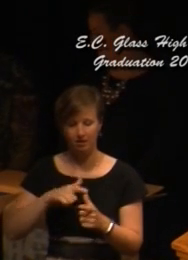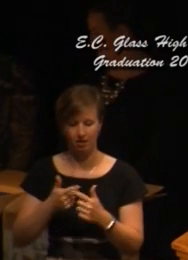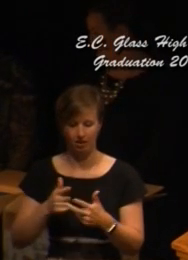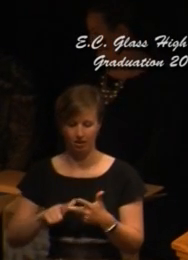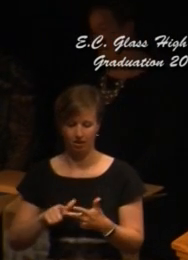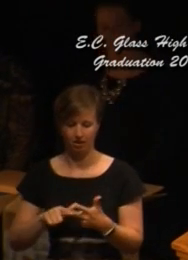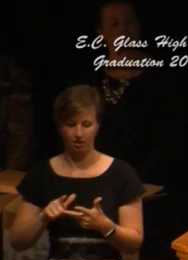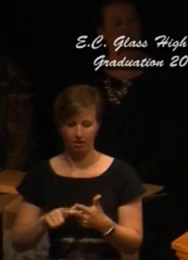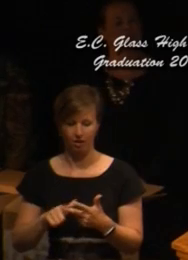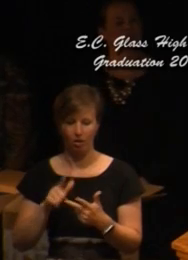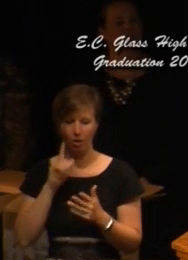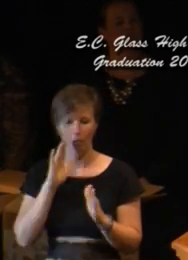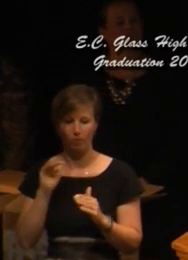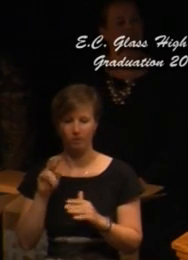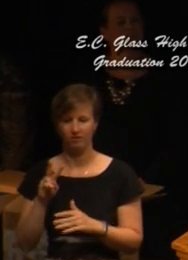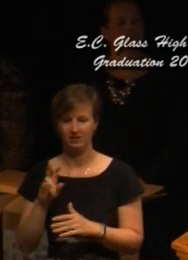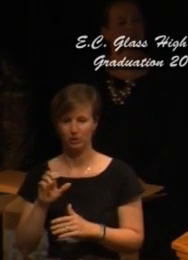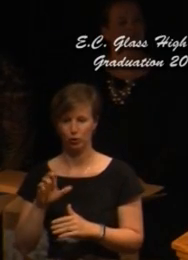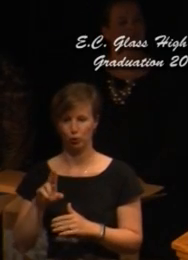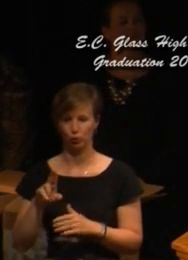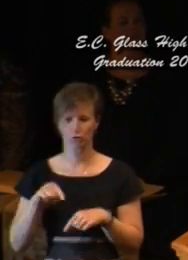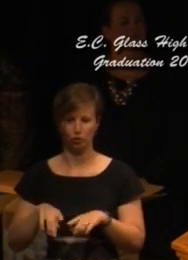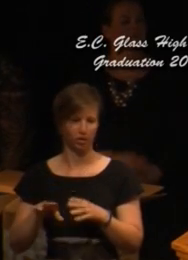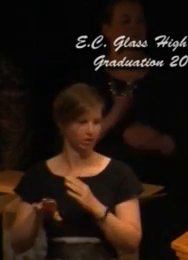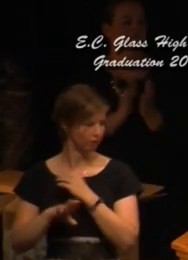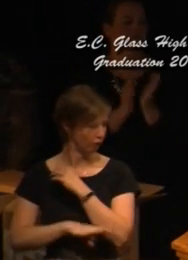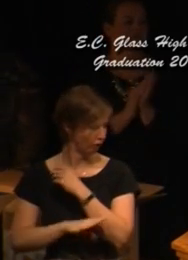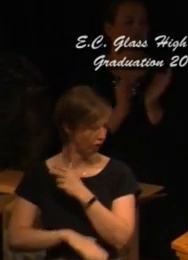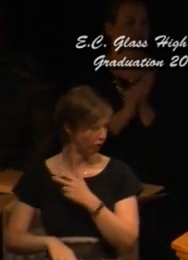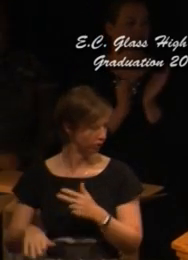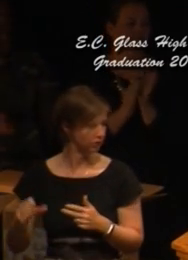will be attending VCU in the fall. Please give them a big round of applause.